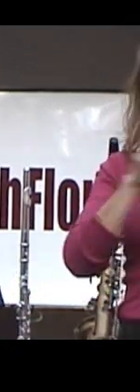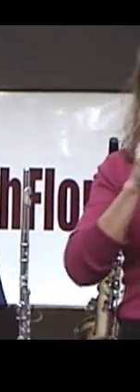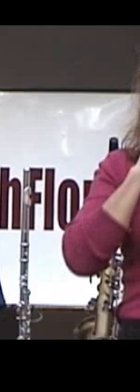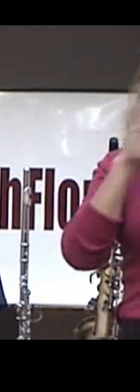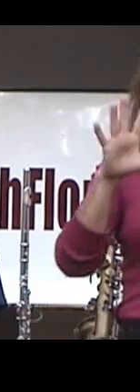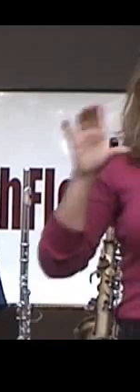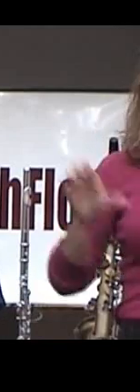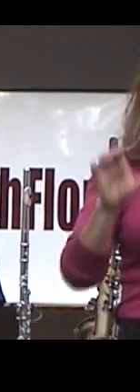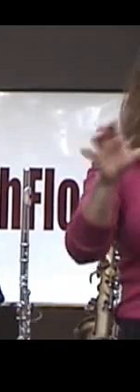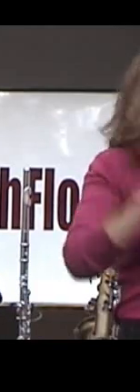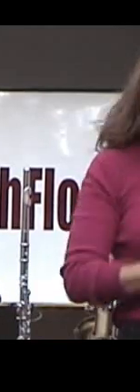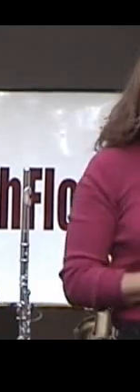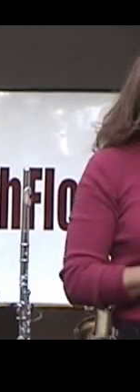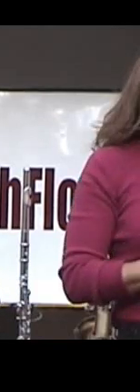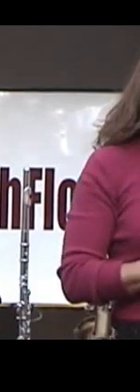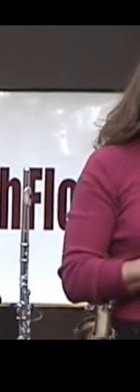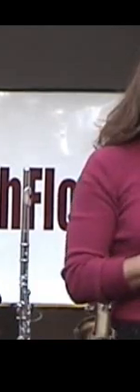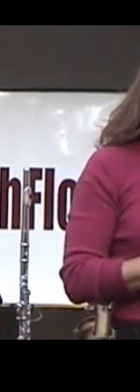get done.